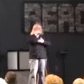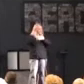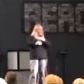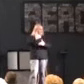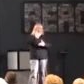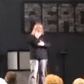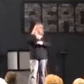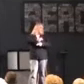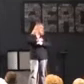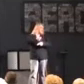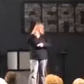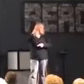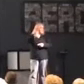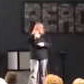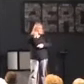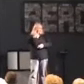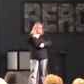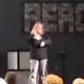it.